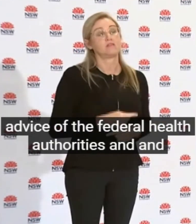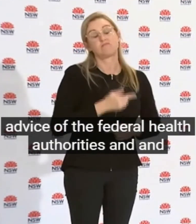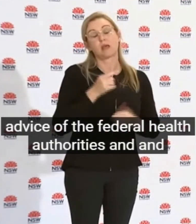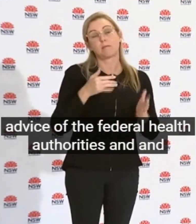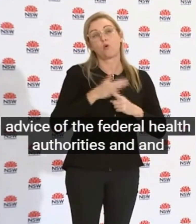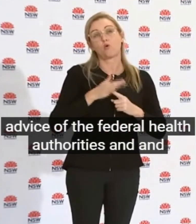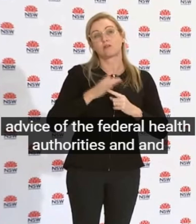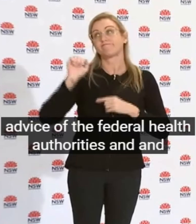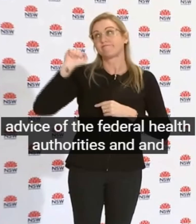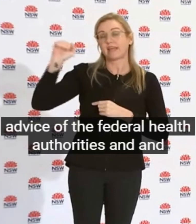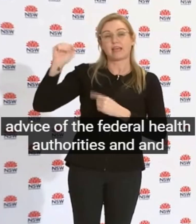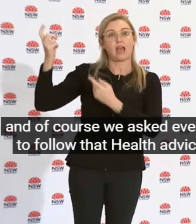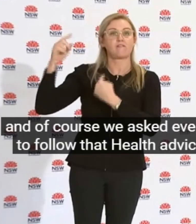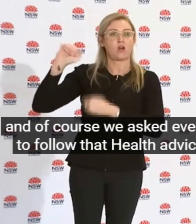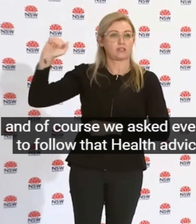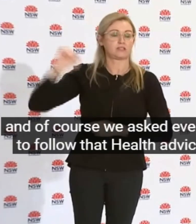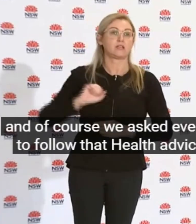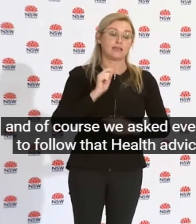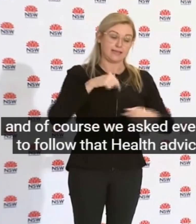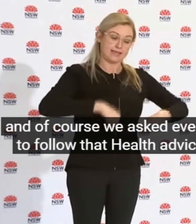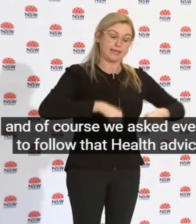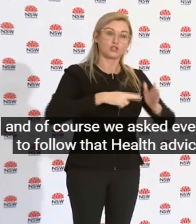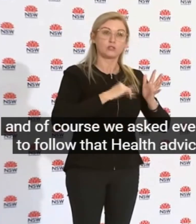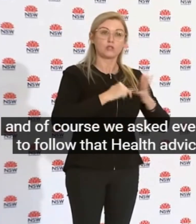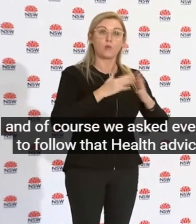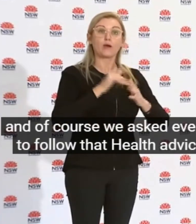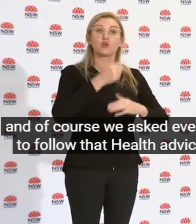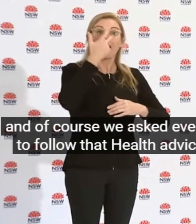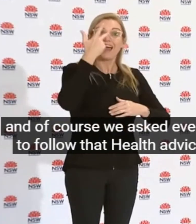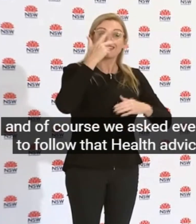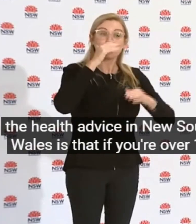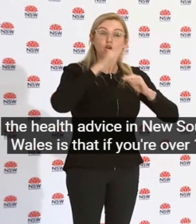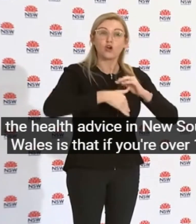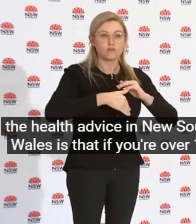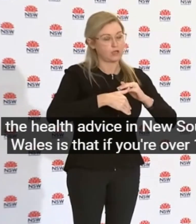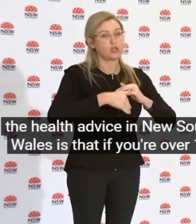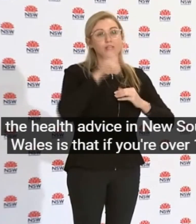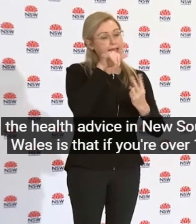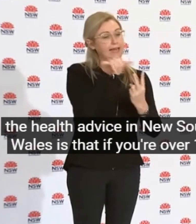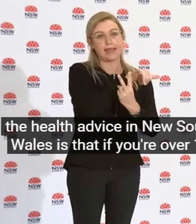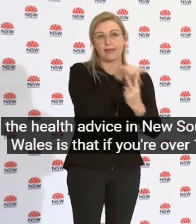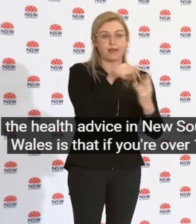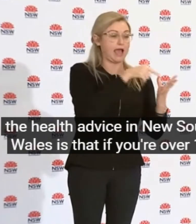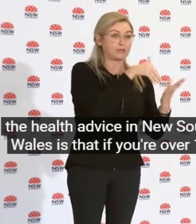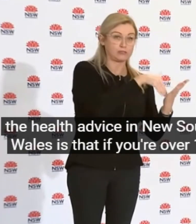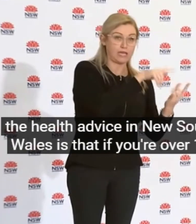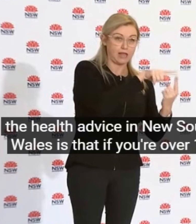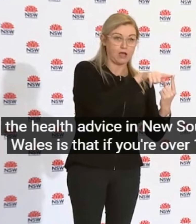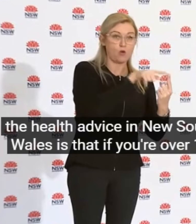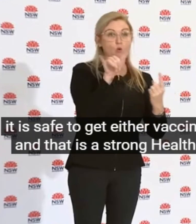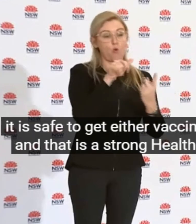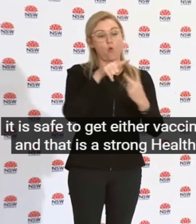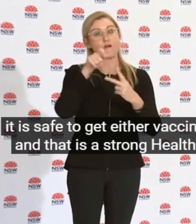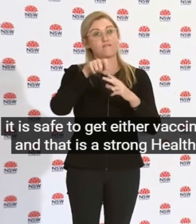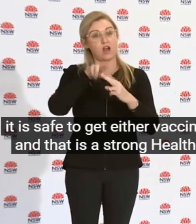But the health advice in New South Wales is that if you're over 18, it is safe to get either vaccine. And that is a strong health